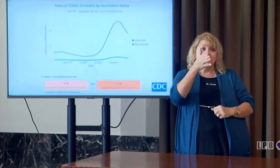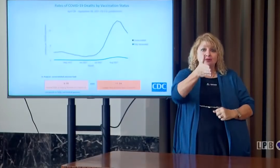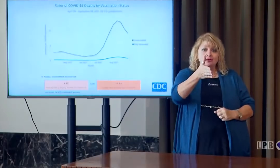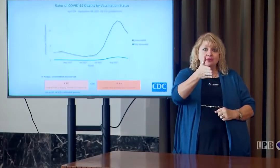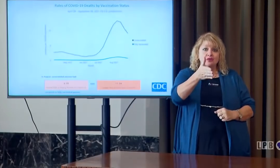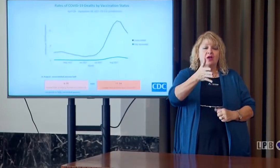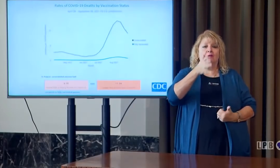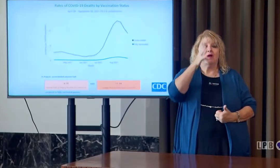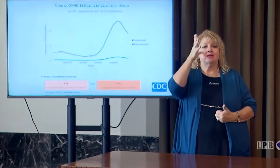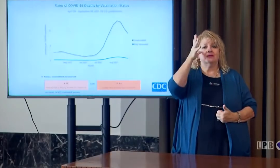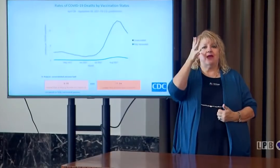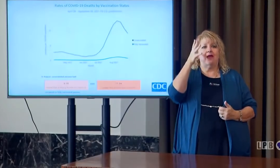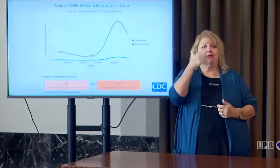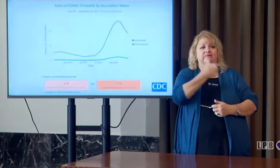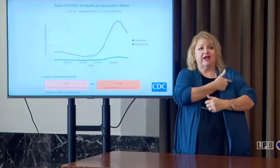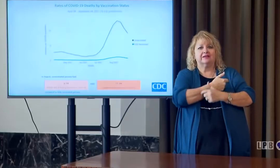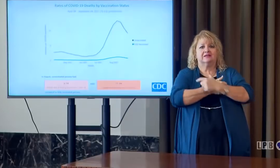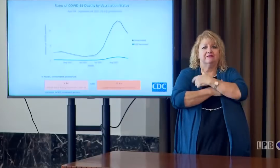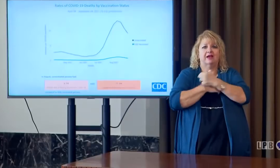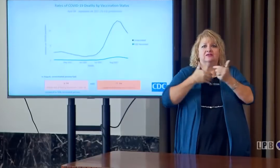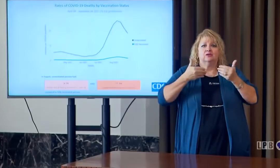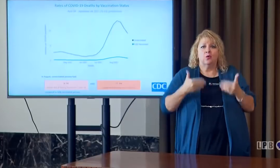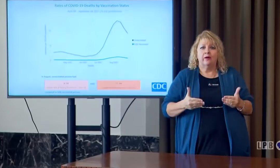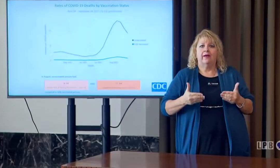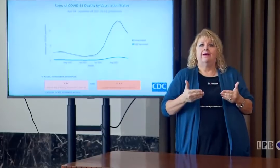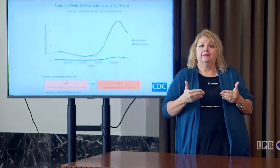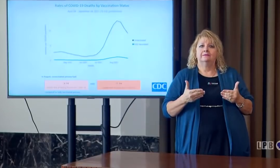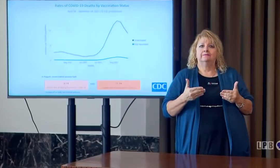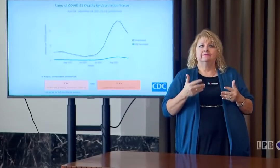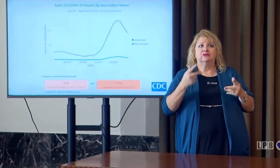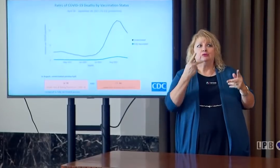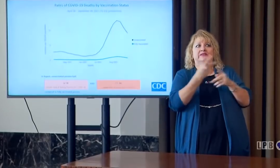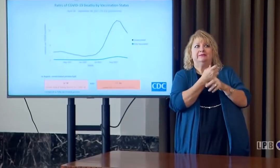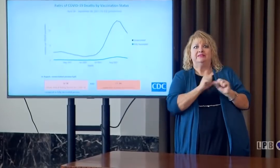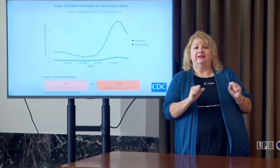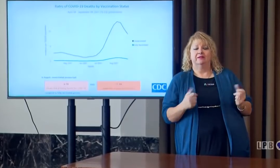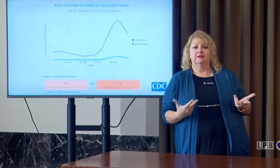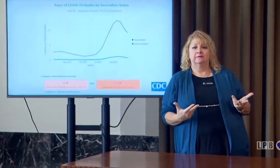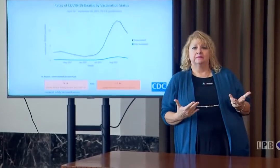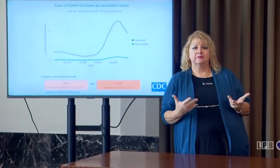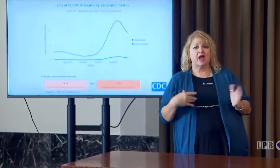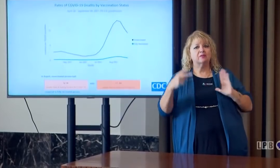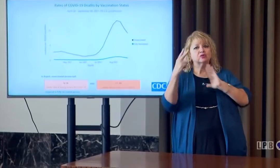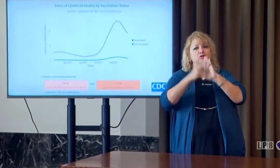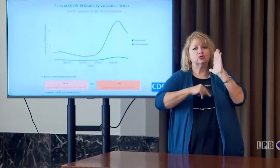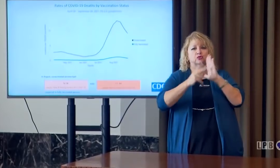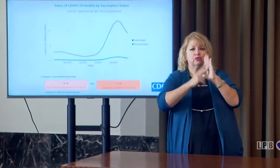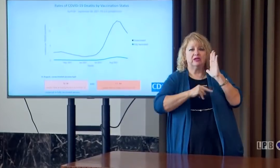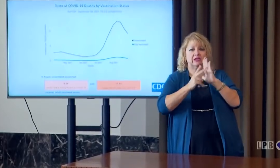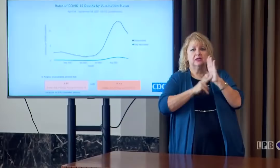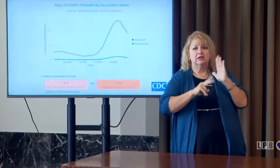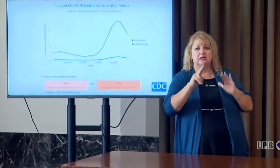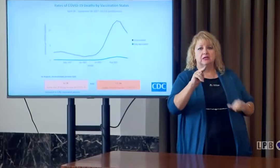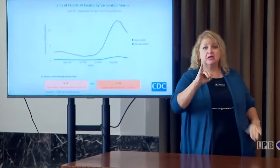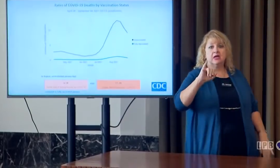vaccinated. It's just as simple as that. I'm going to read actually verbatim just for a second from this NIH report.